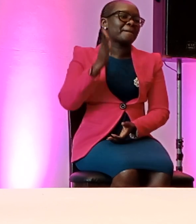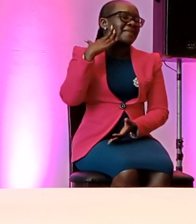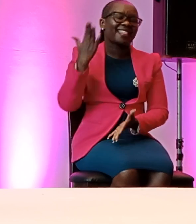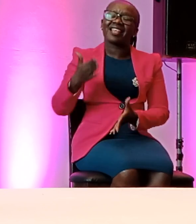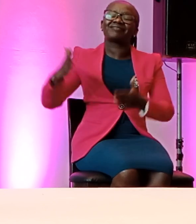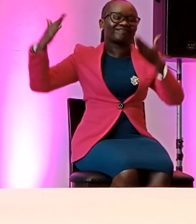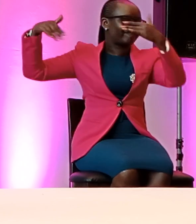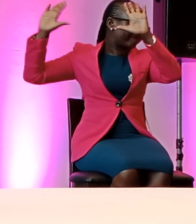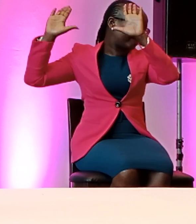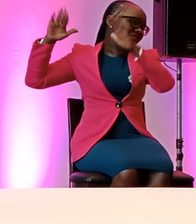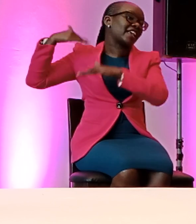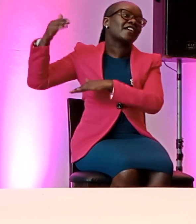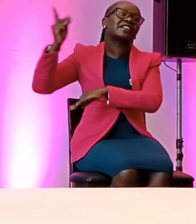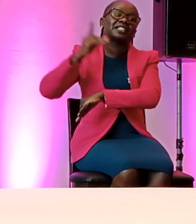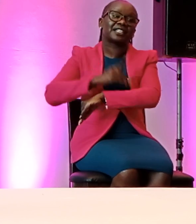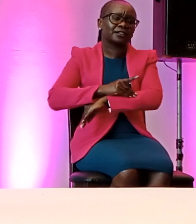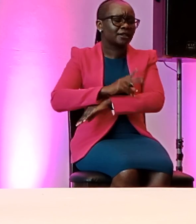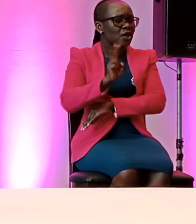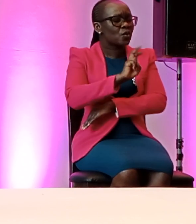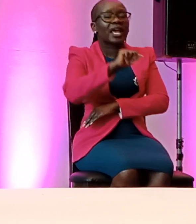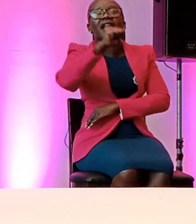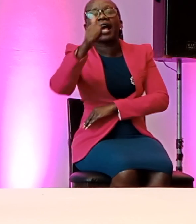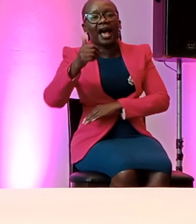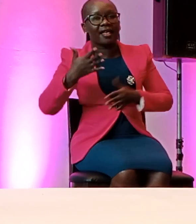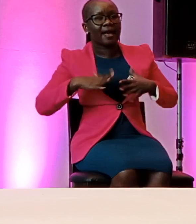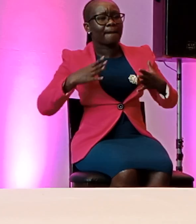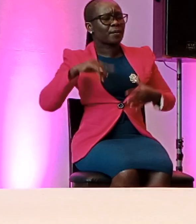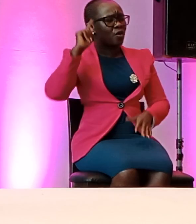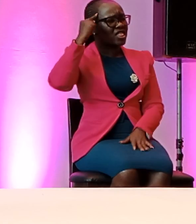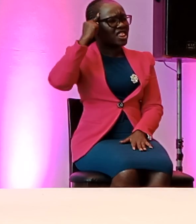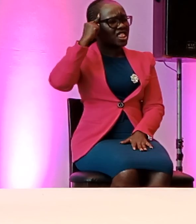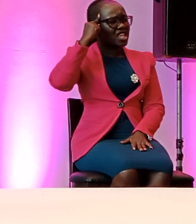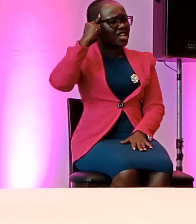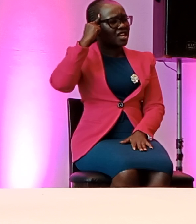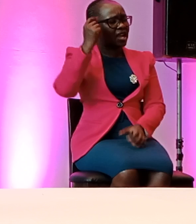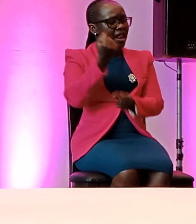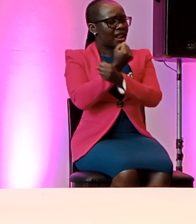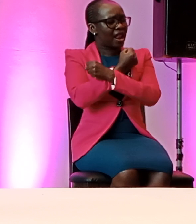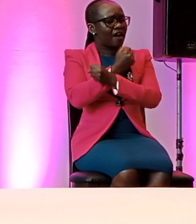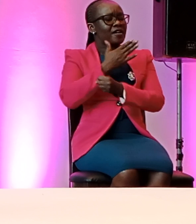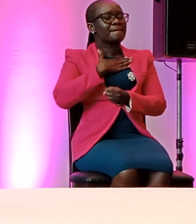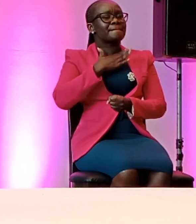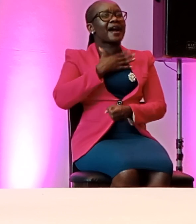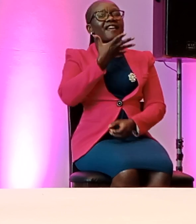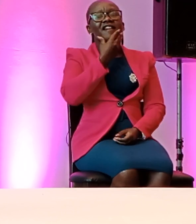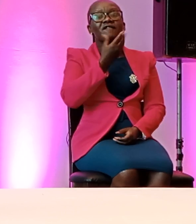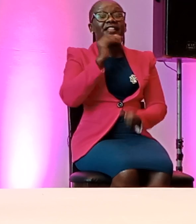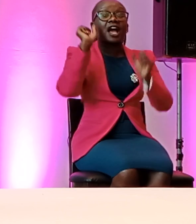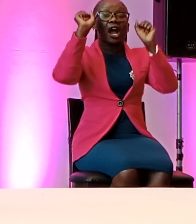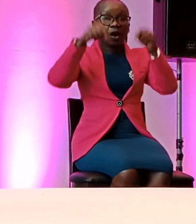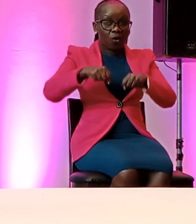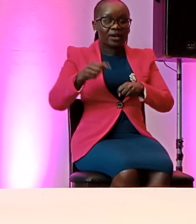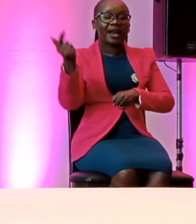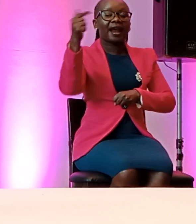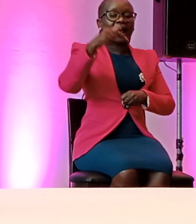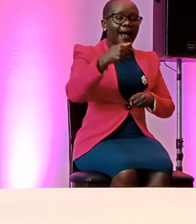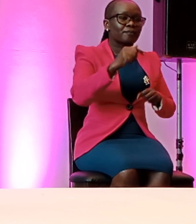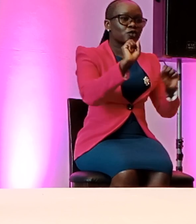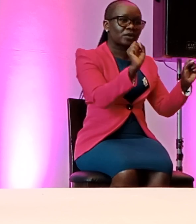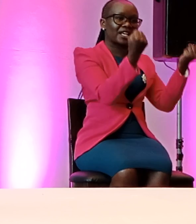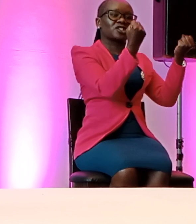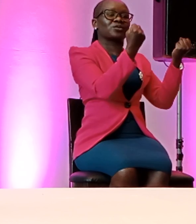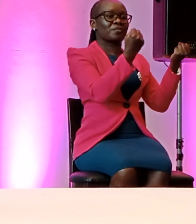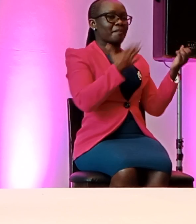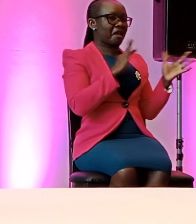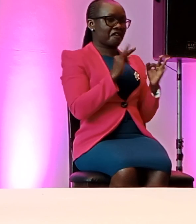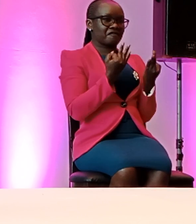day. Looking at other people I thought loved my dad could come to rescue